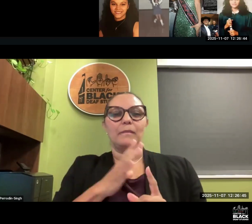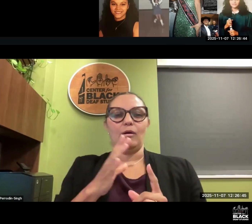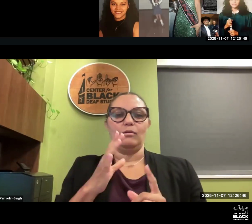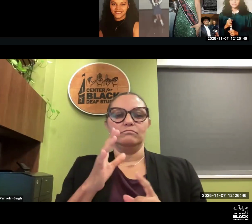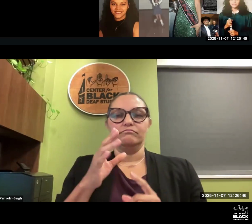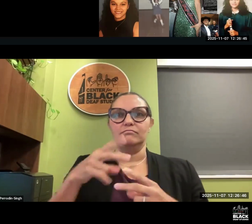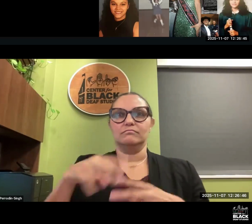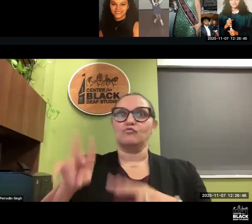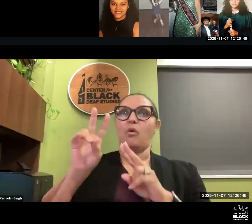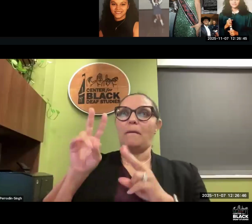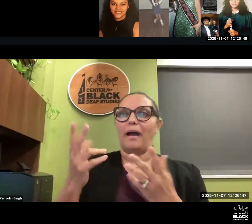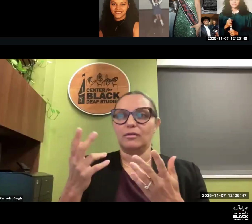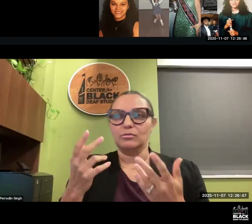to the hospital.